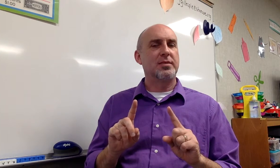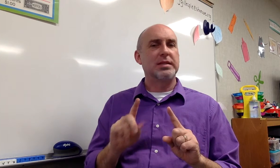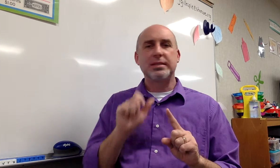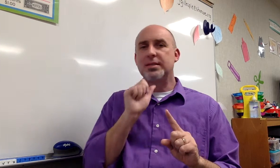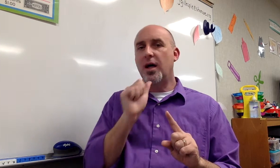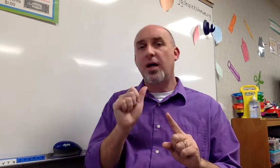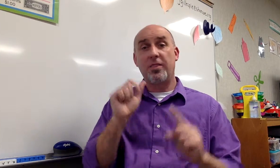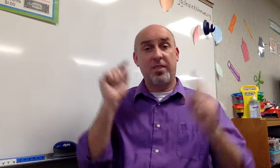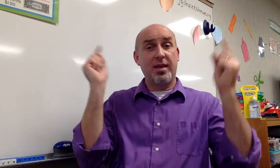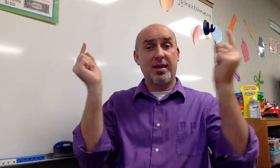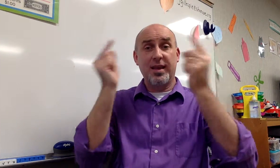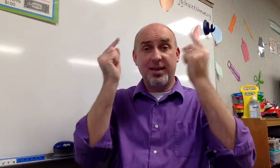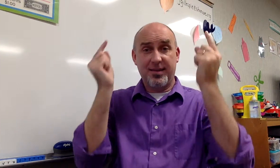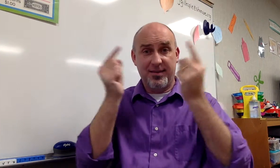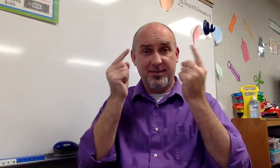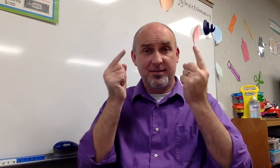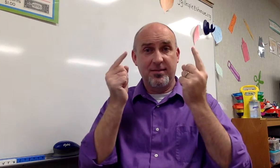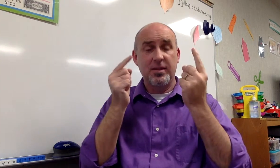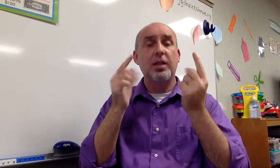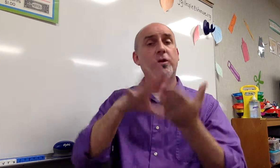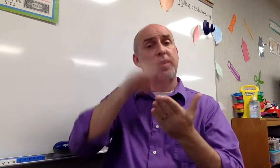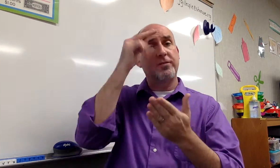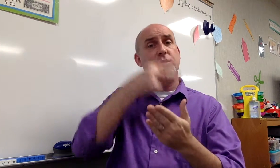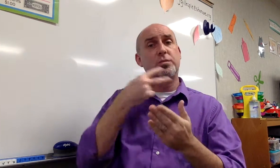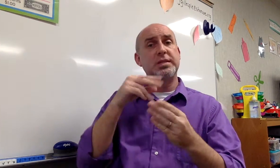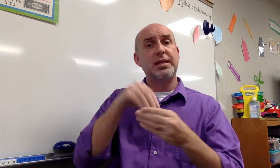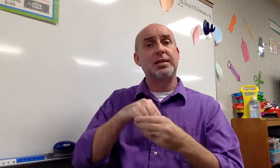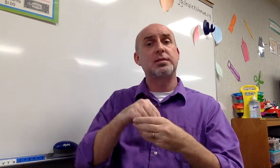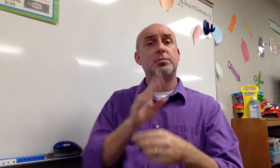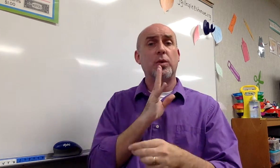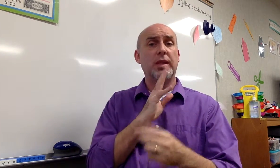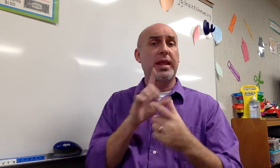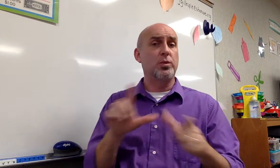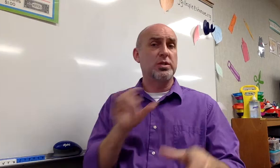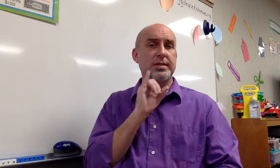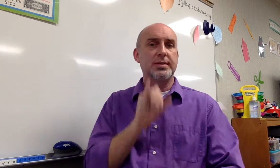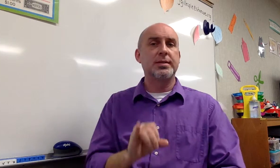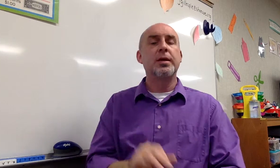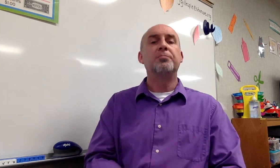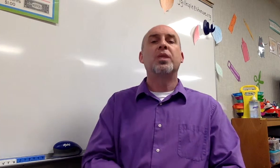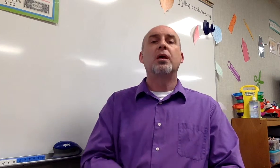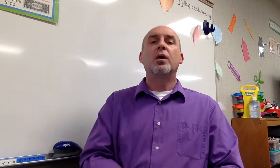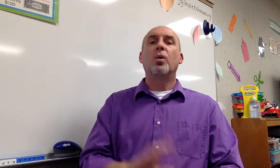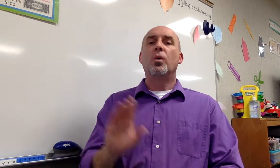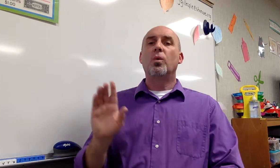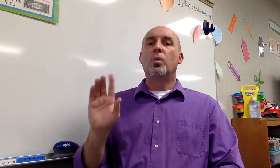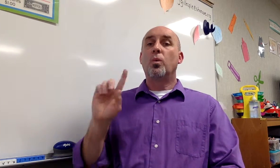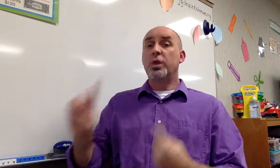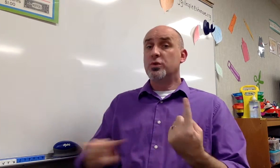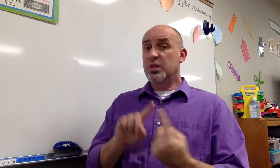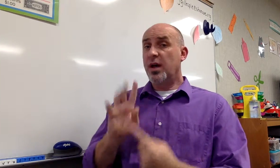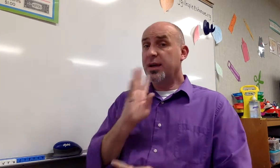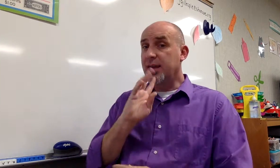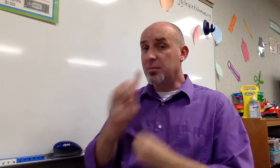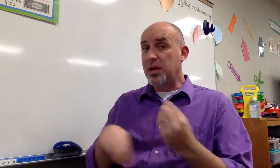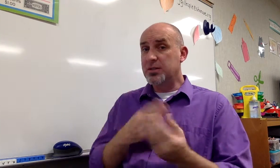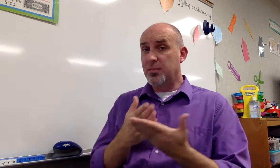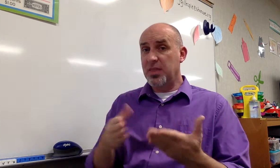it's not the headache that learning verbs in spoken languages is. When you're talking about something